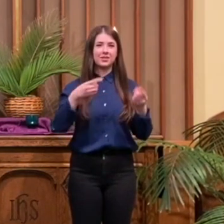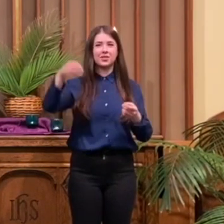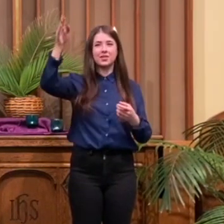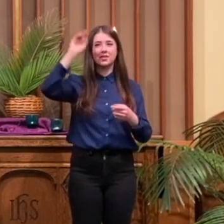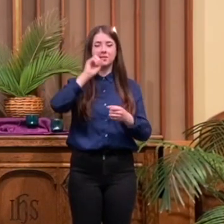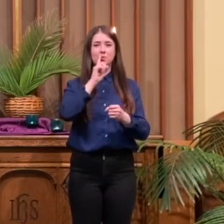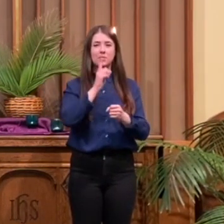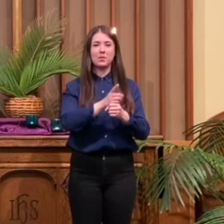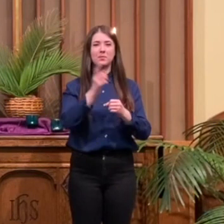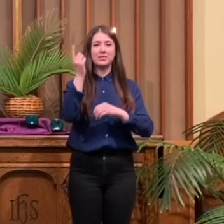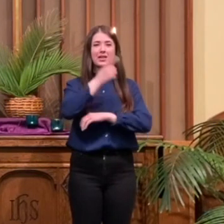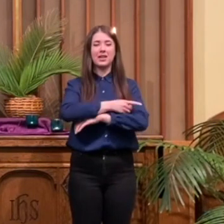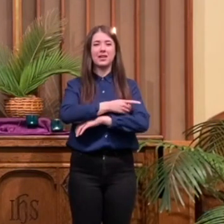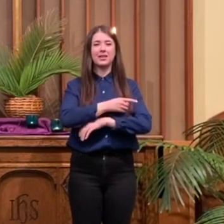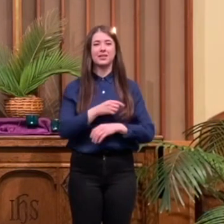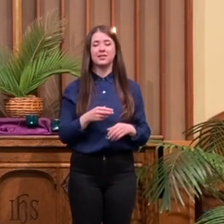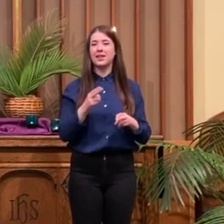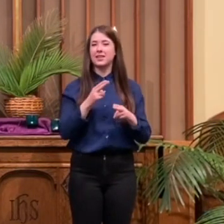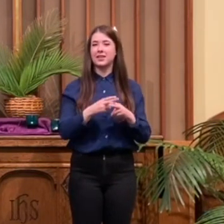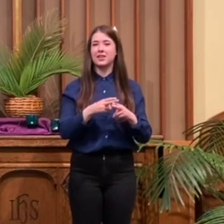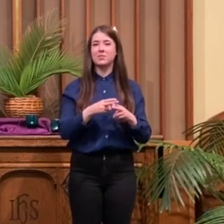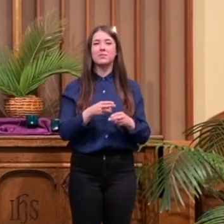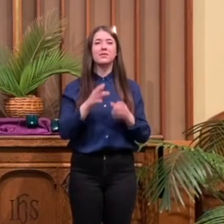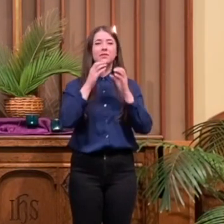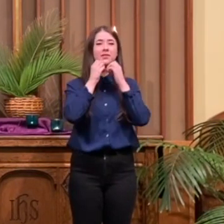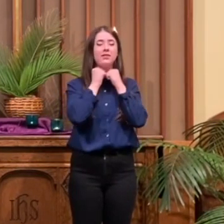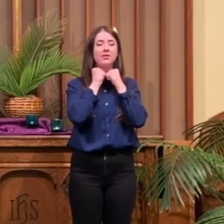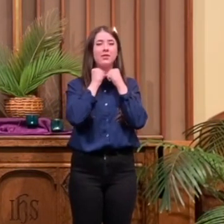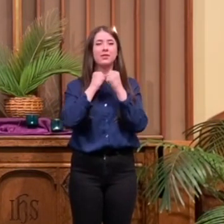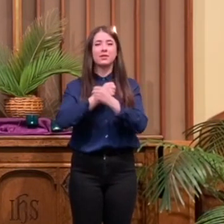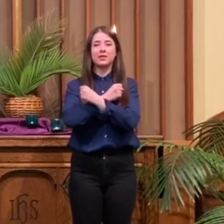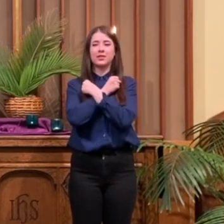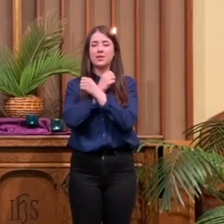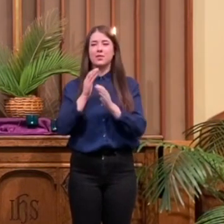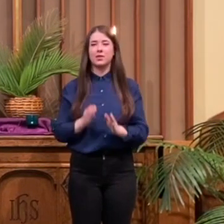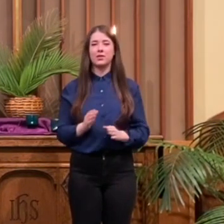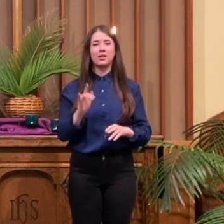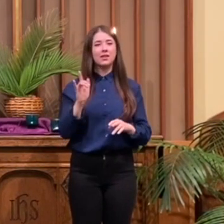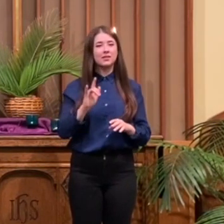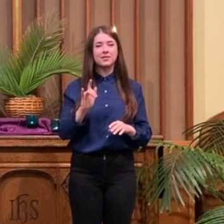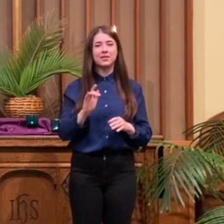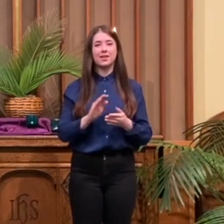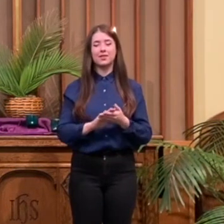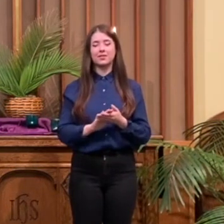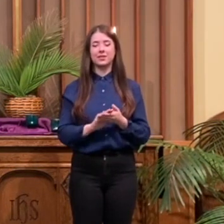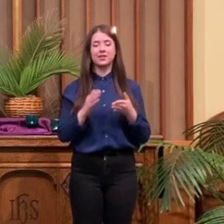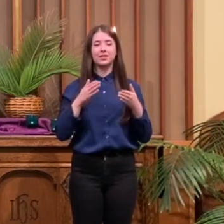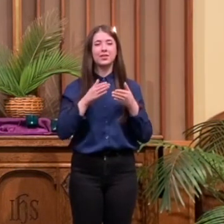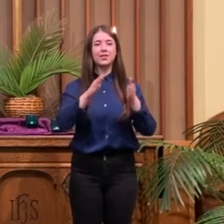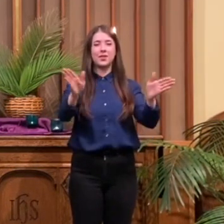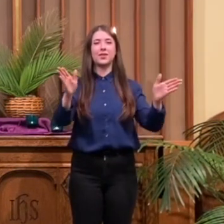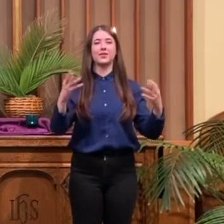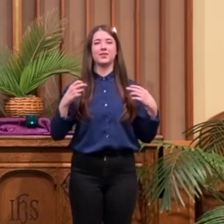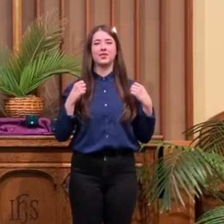day. In the name of the lover, the beloved, and love itself. Go with